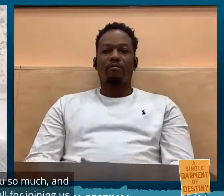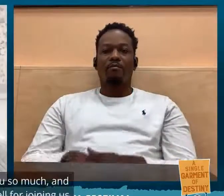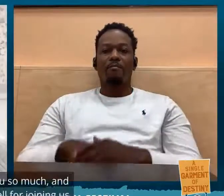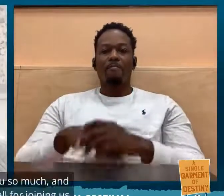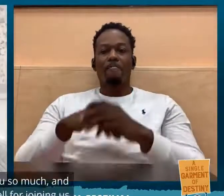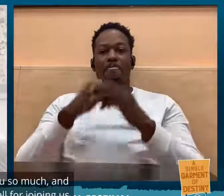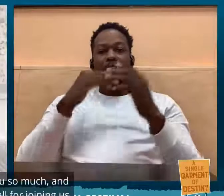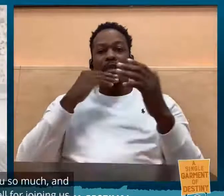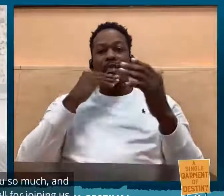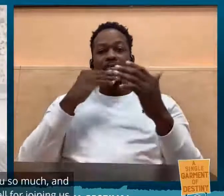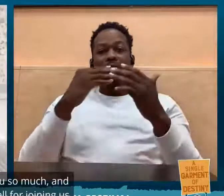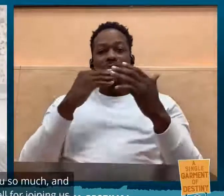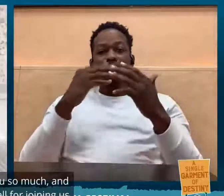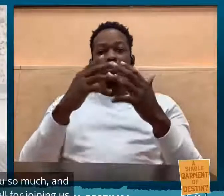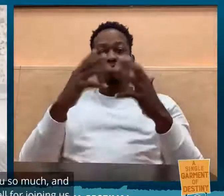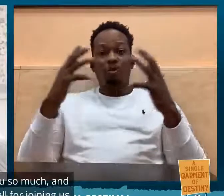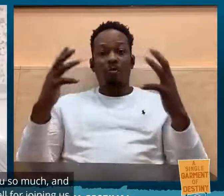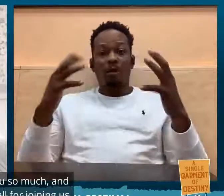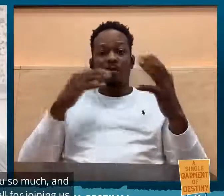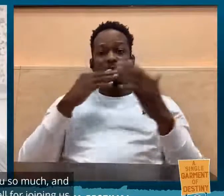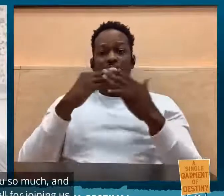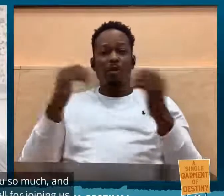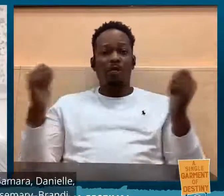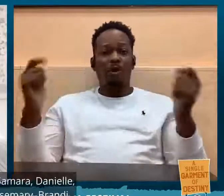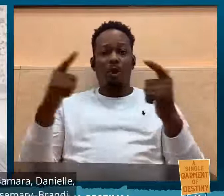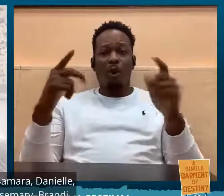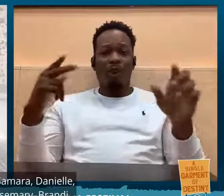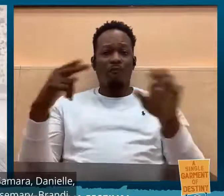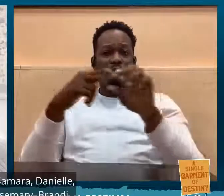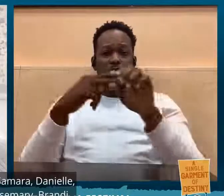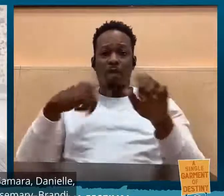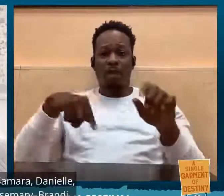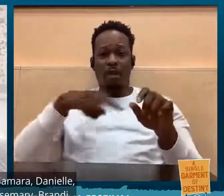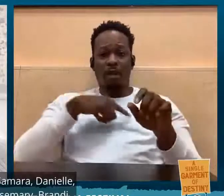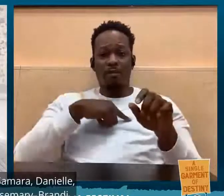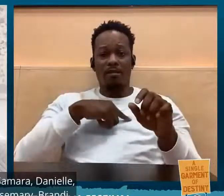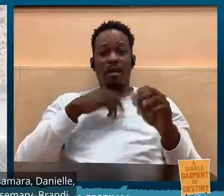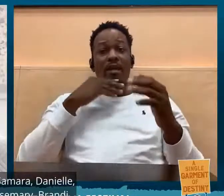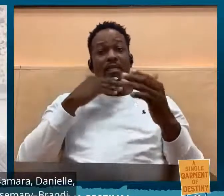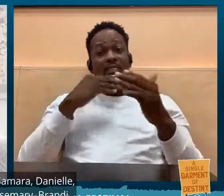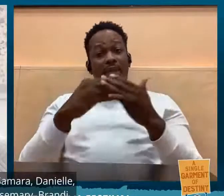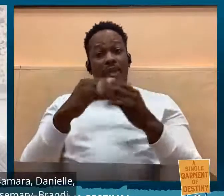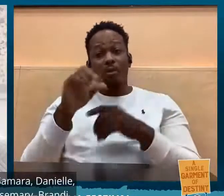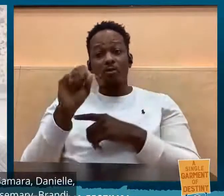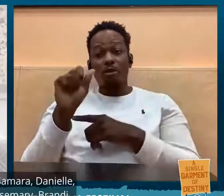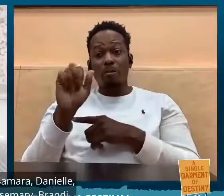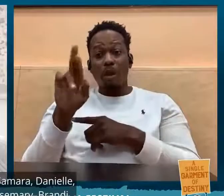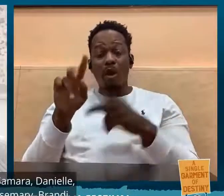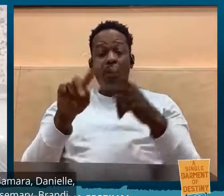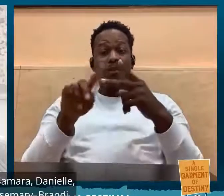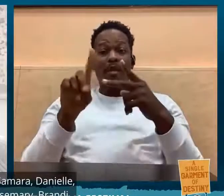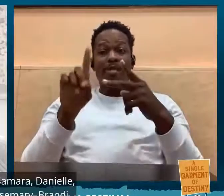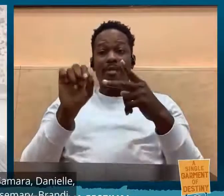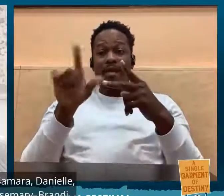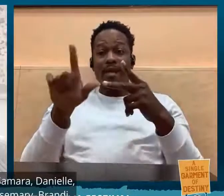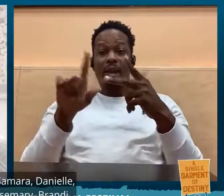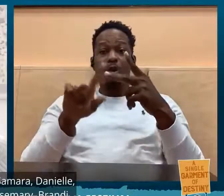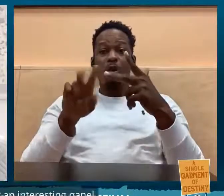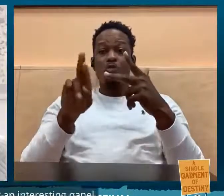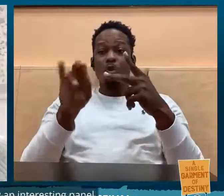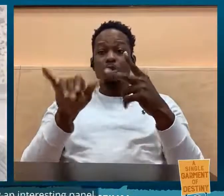Thank you so much. And thank you all for joining us. Thank you, Samara, Danielle, Diane, Rosemary,